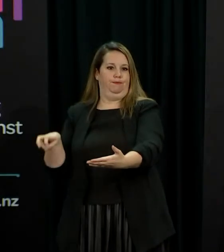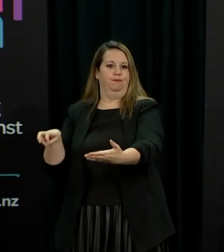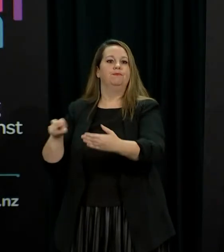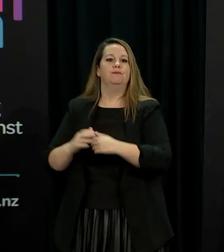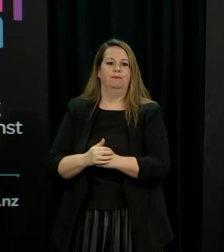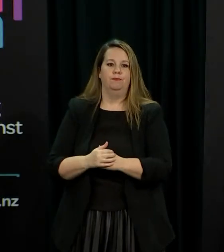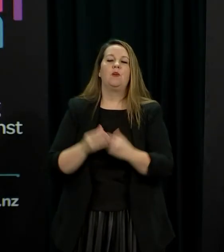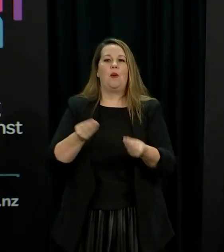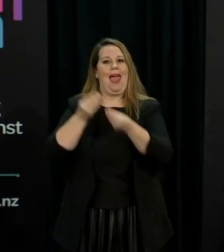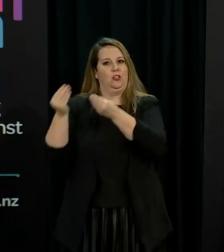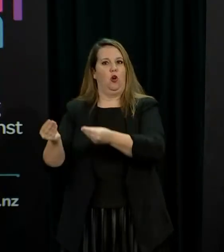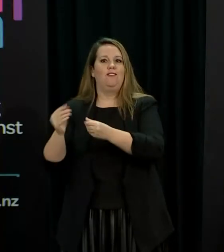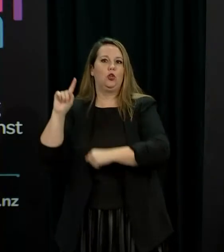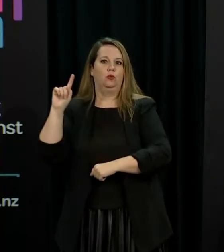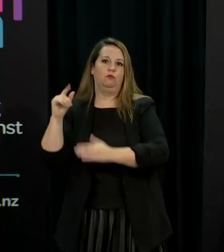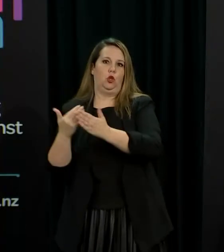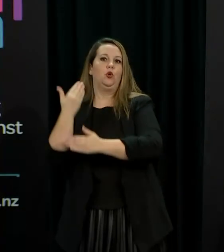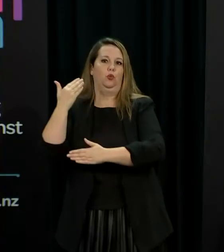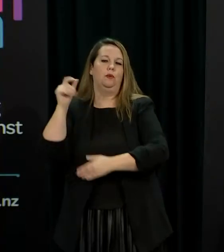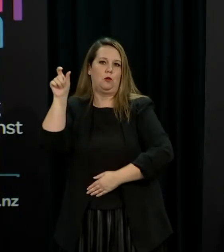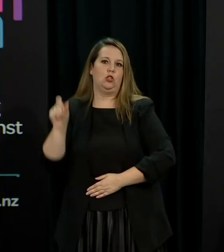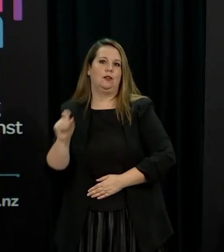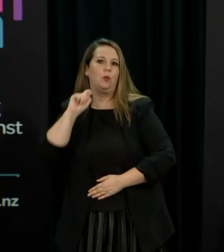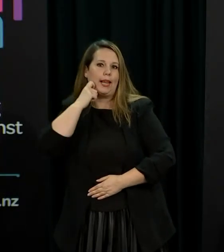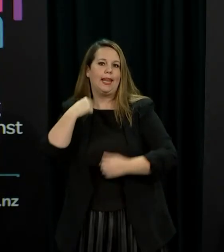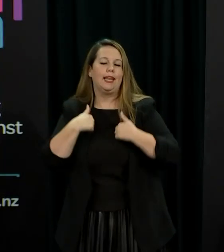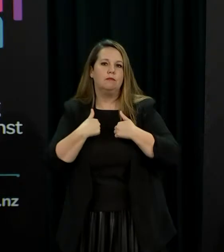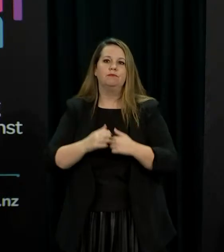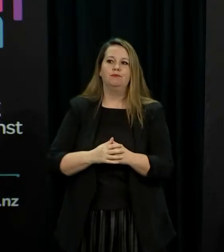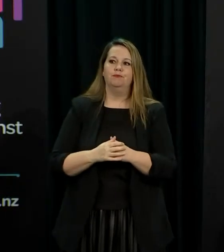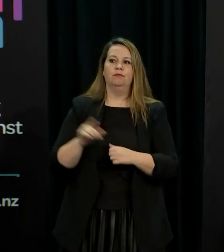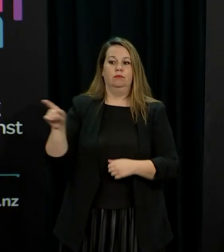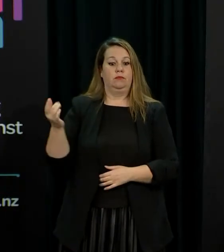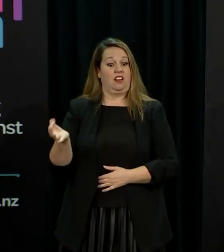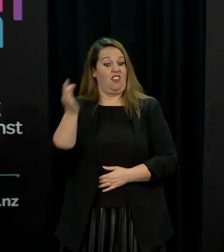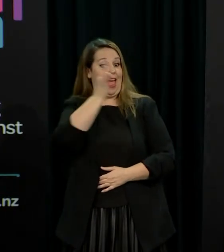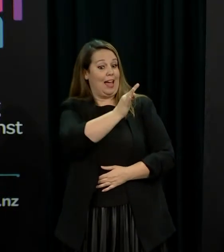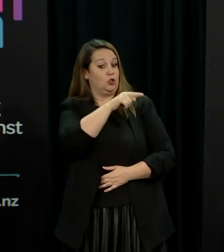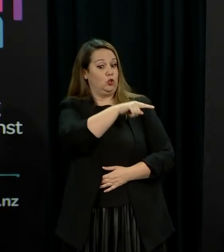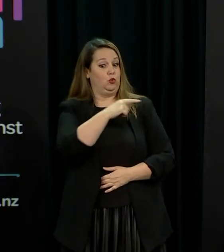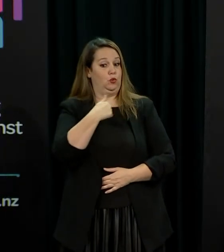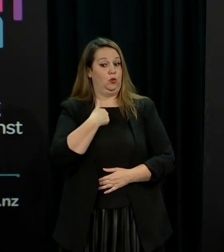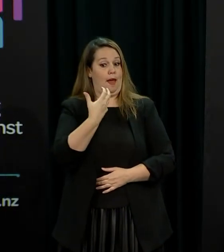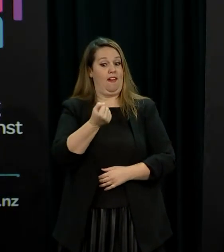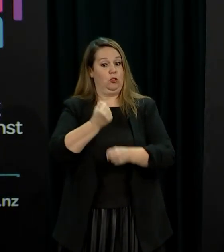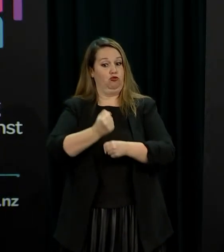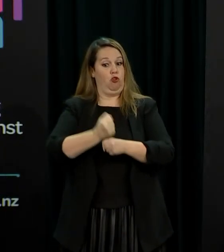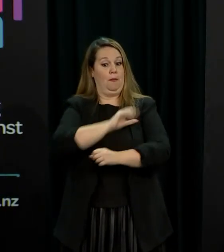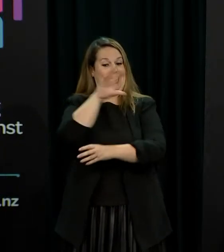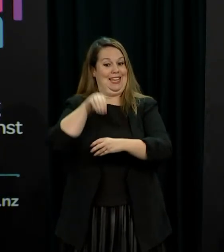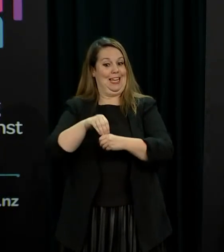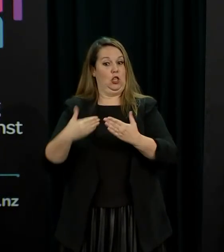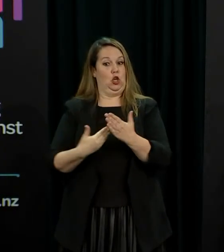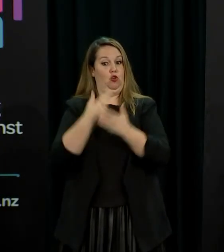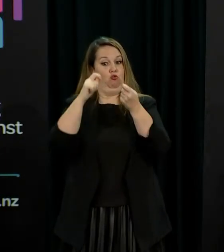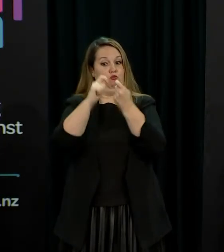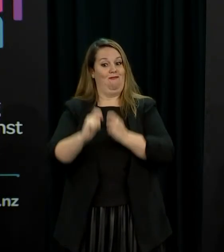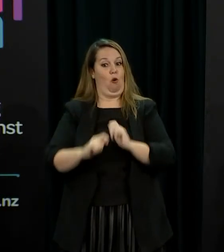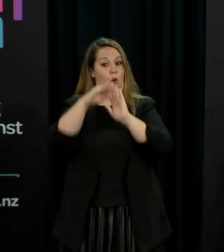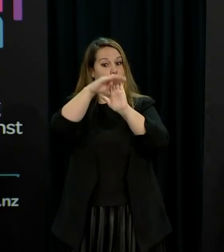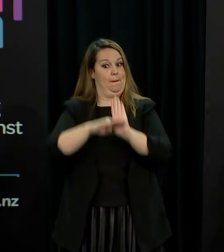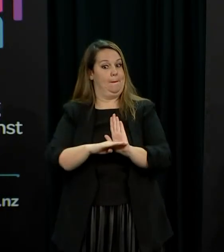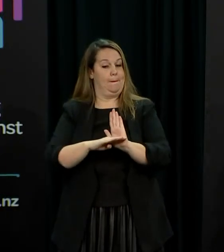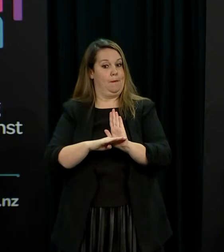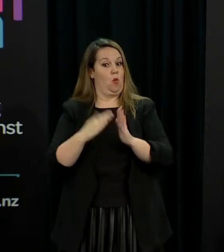beyond that? Or were you asked to have a role beyond that? Well, actually, I was quite happy with the role